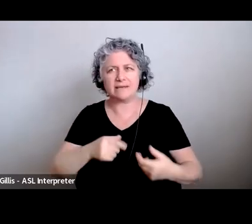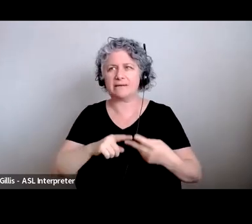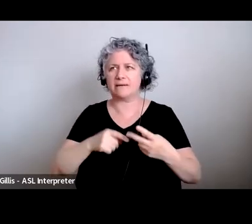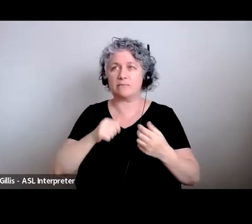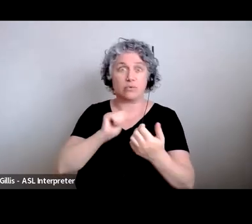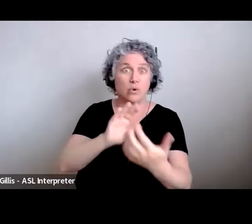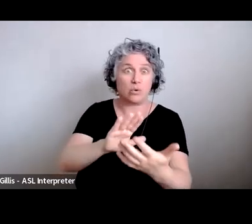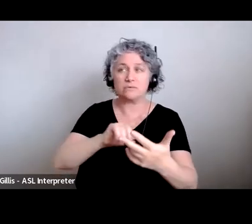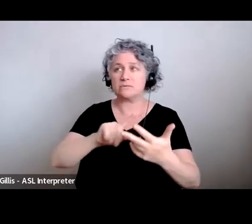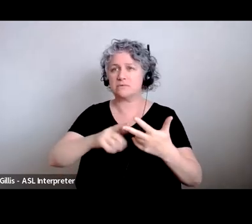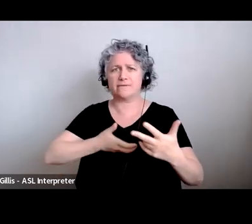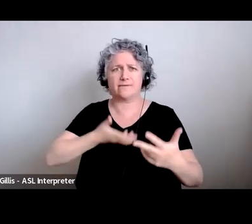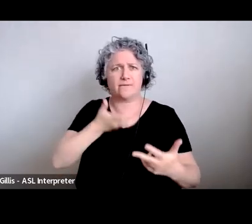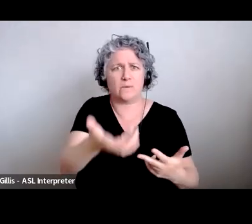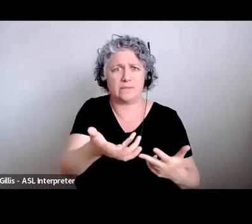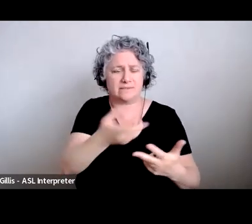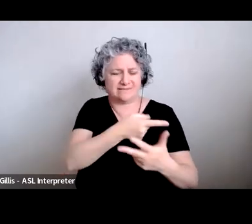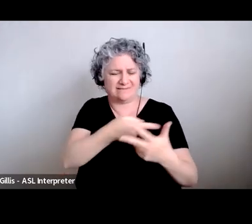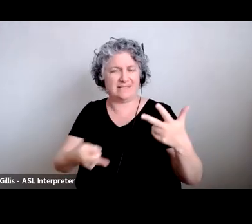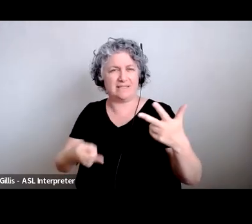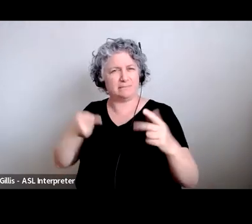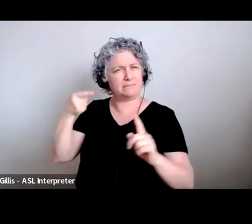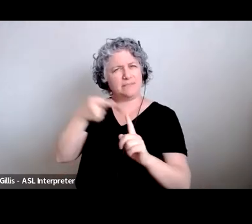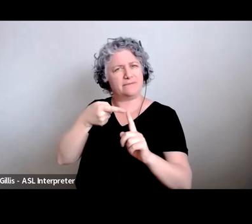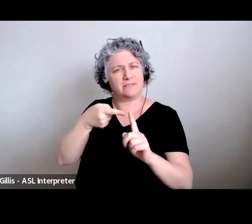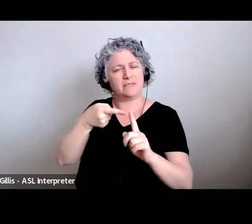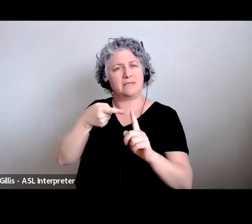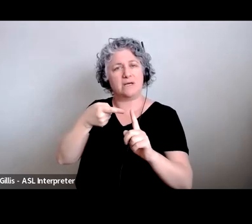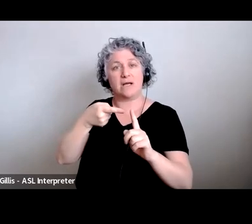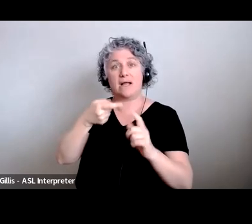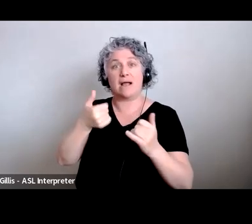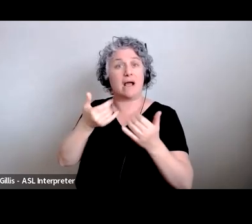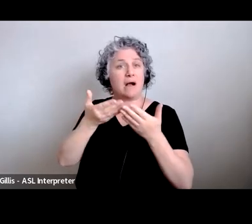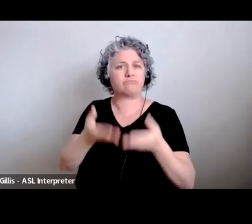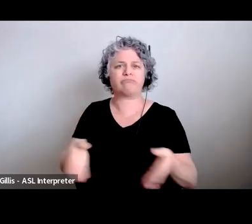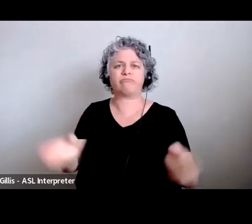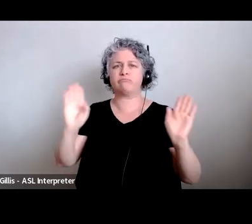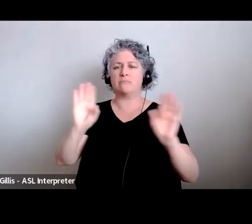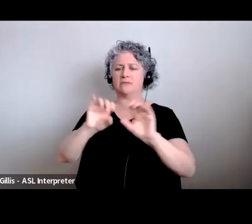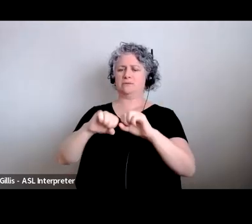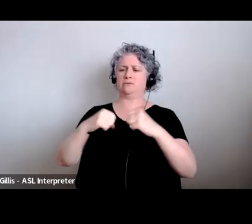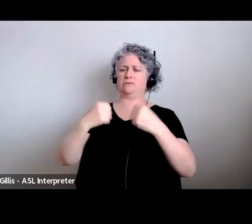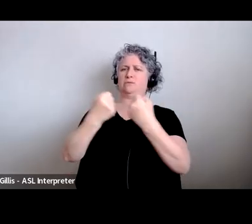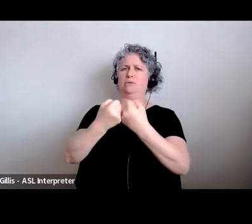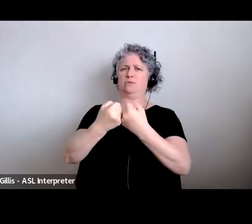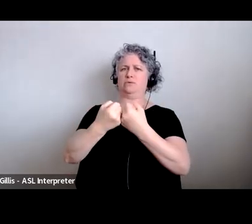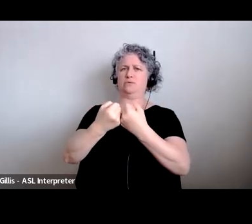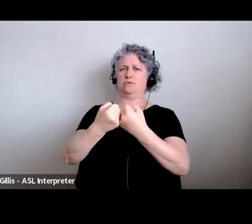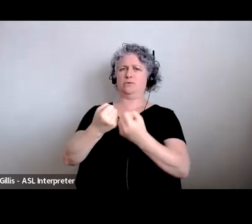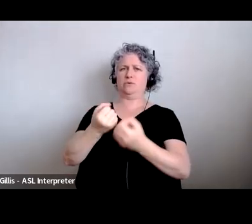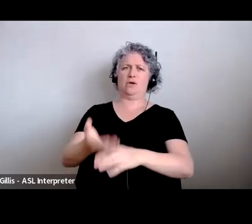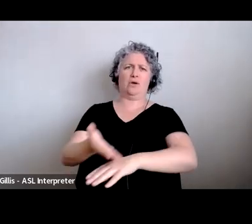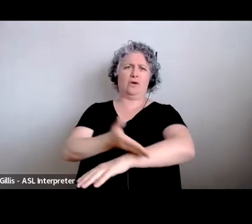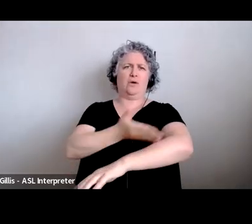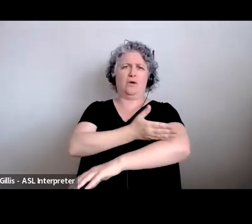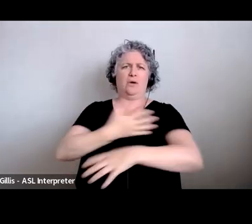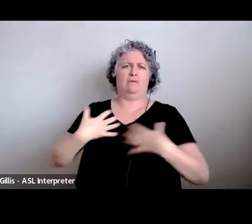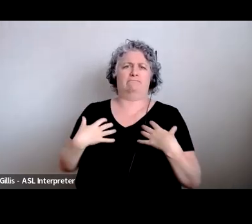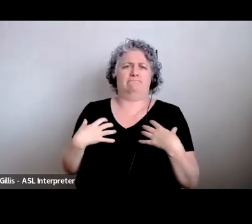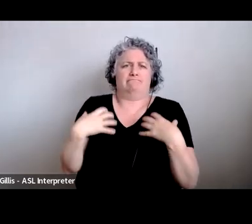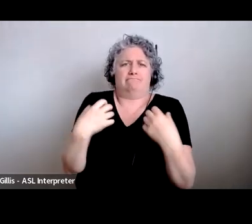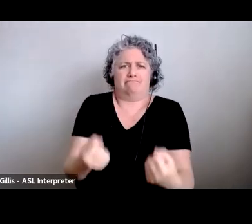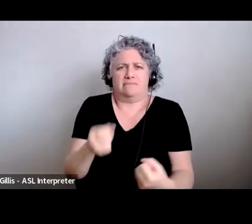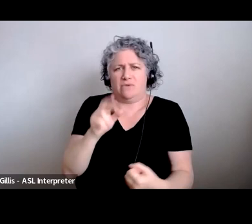a place now that is a place of social rehabilitation. And that means listening to what